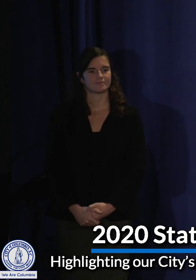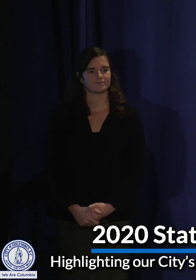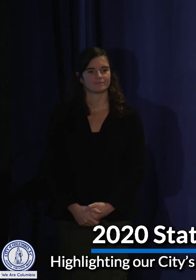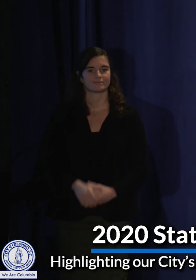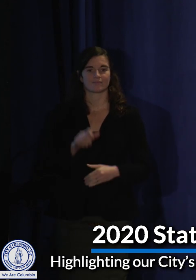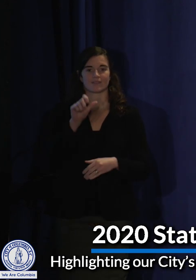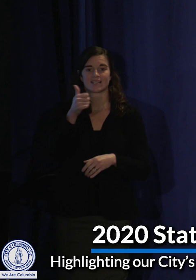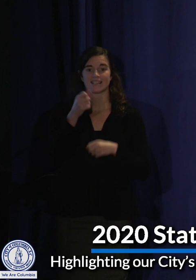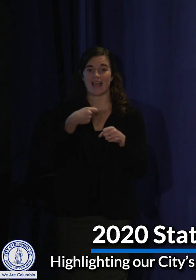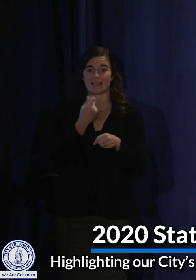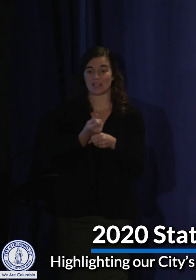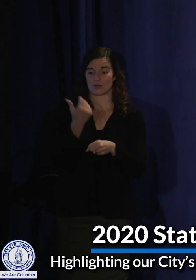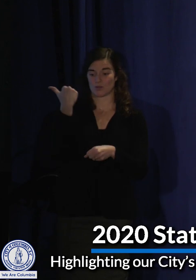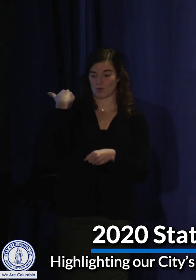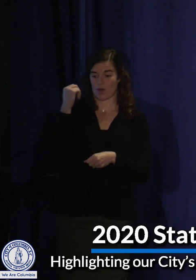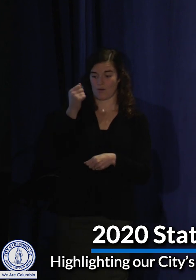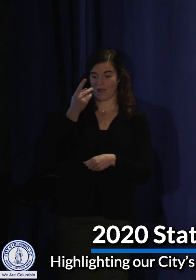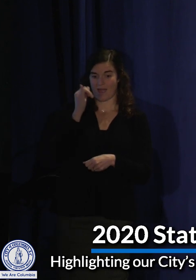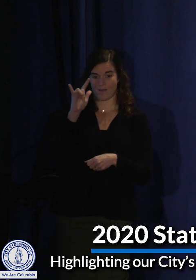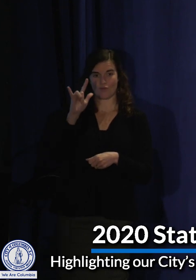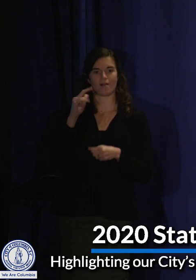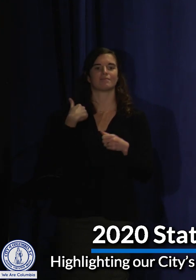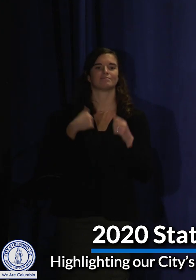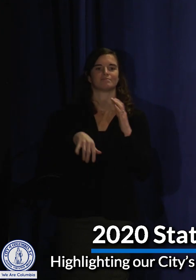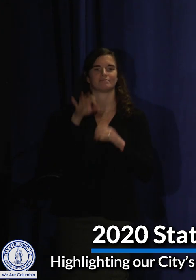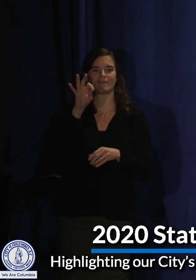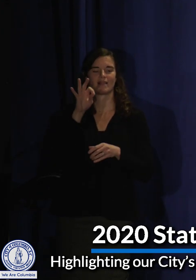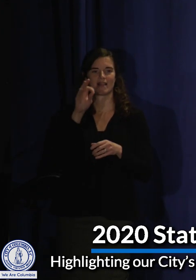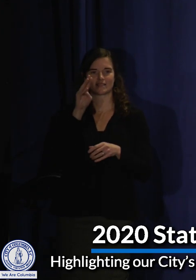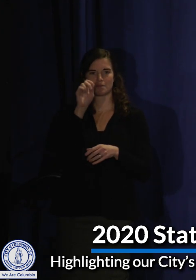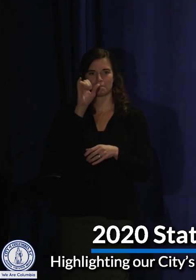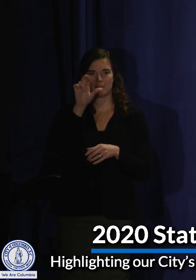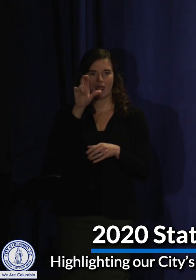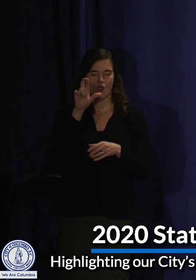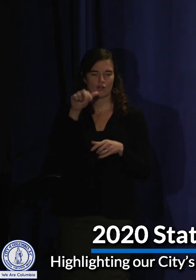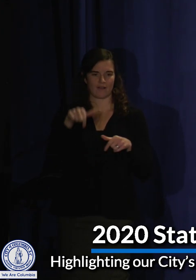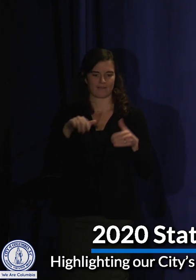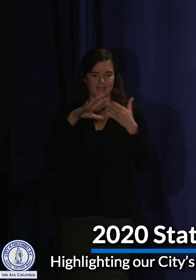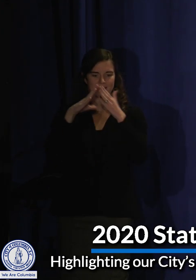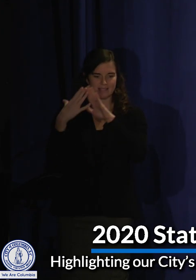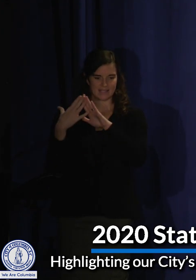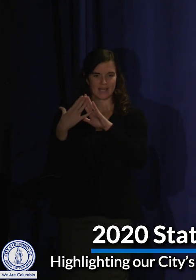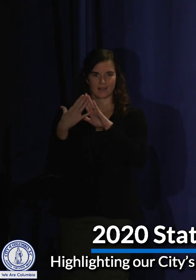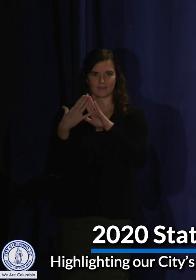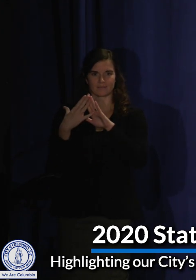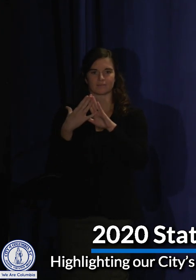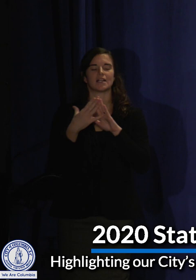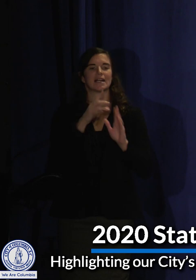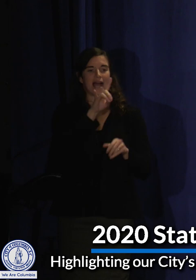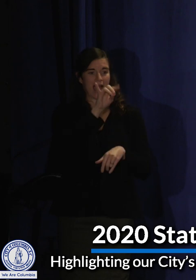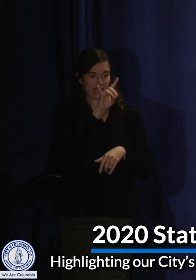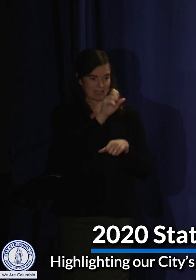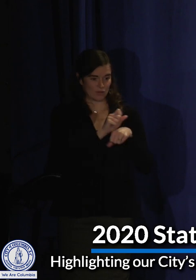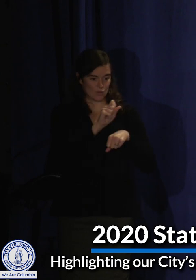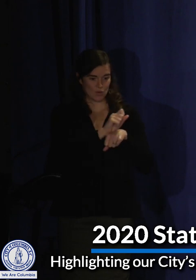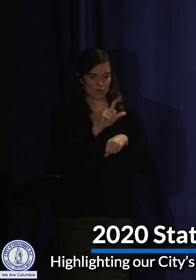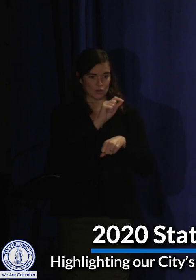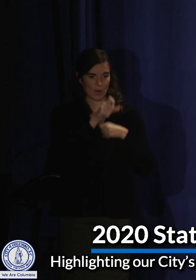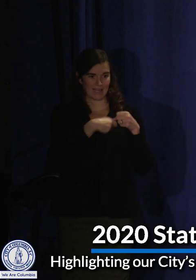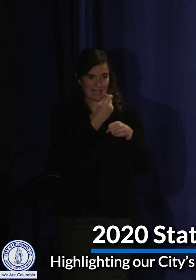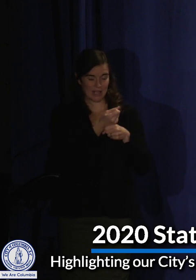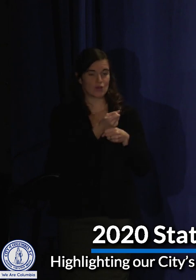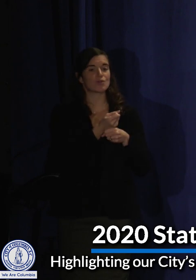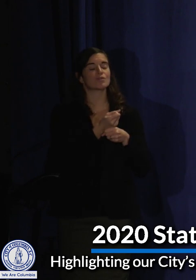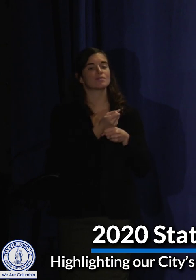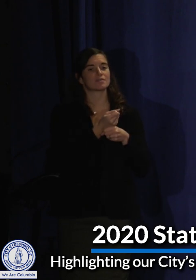Ten years ago in April, I was elected mayor of the city following 20 years of incredible leadership by Bob Coble. We're